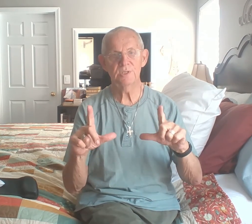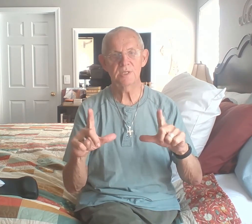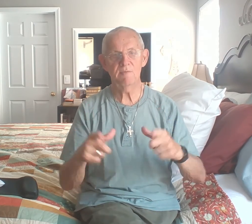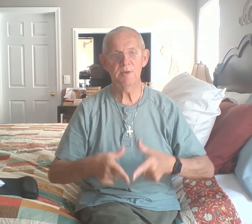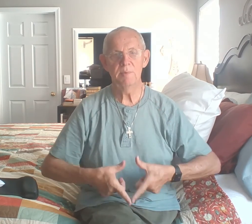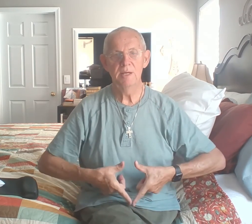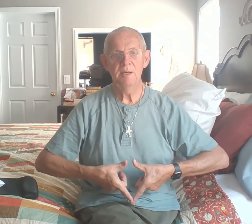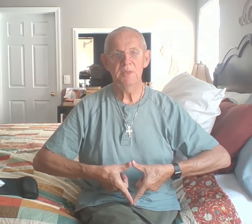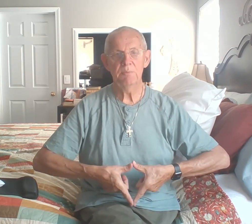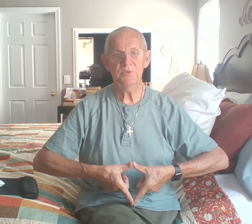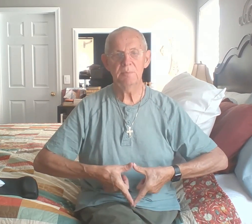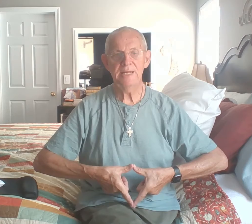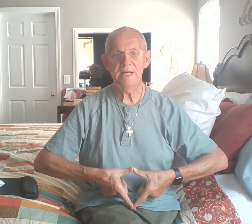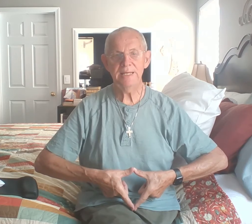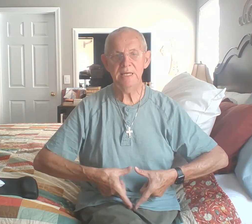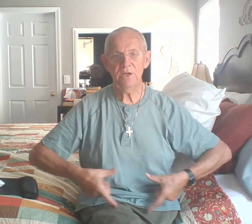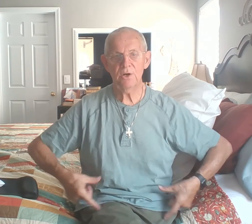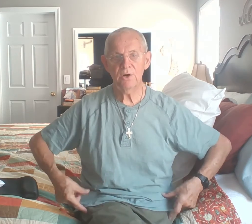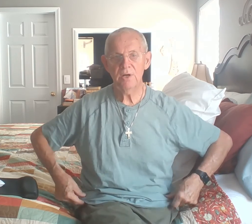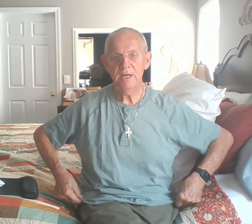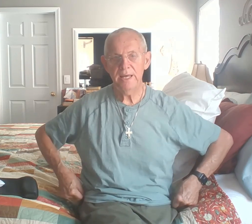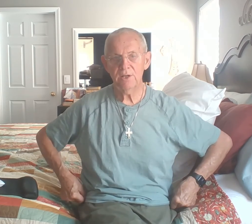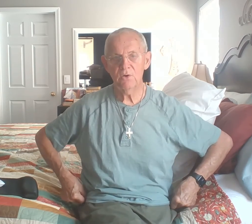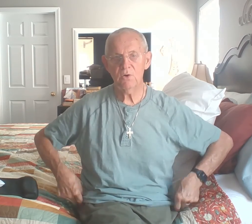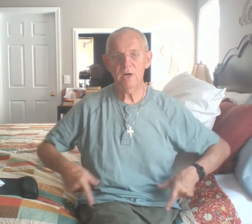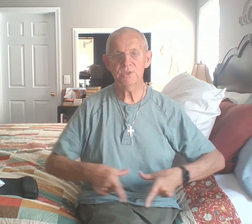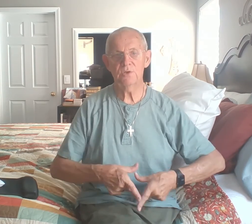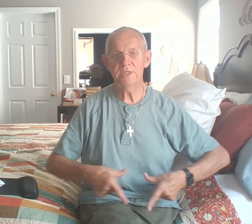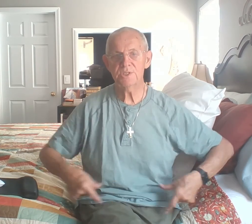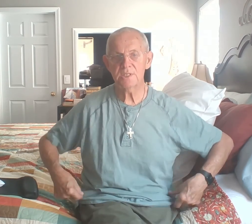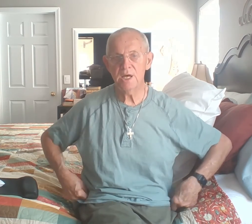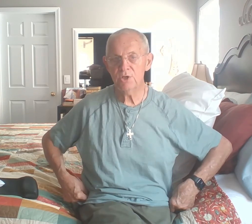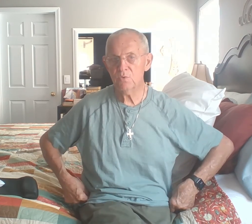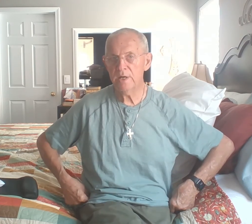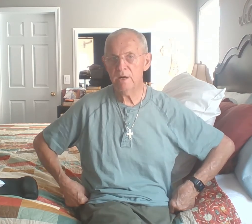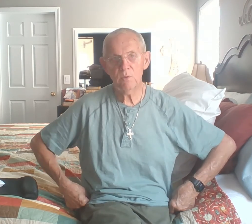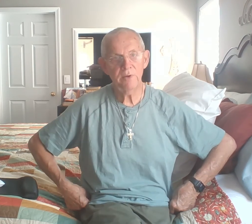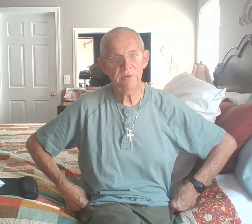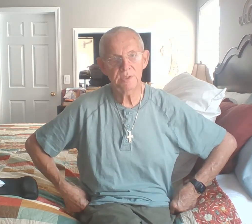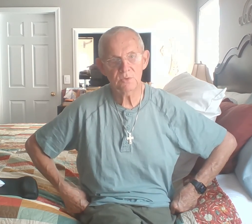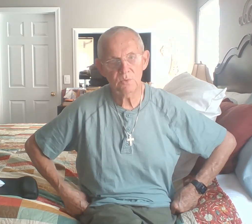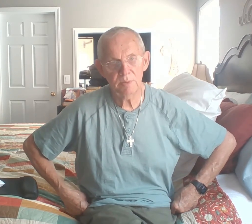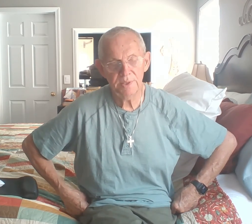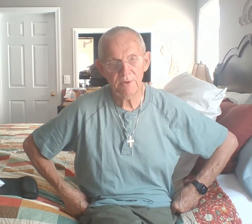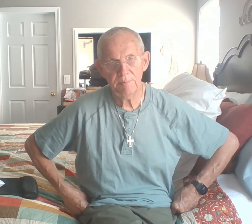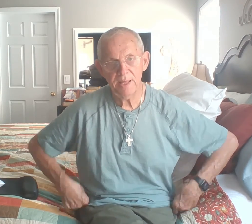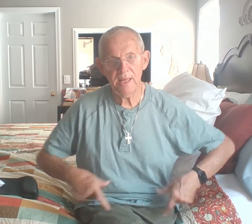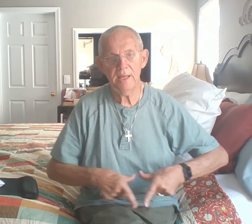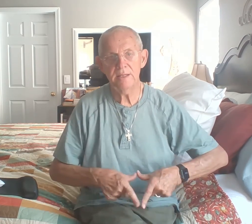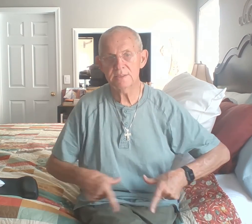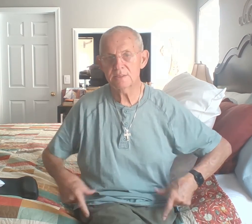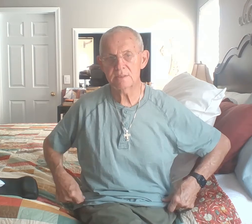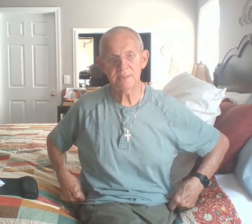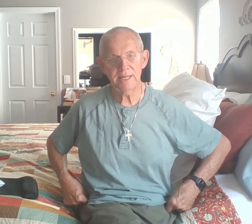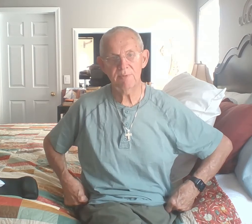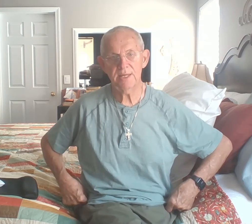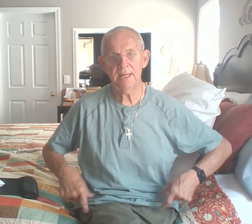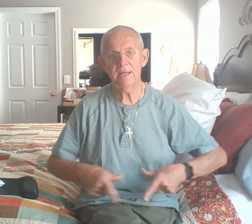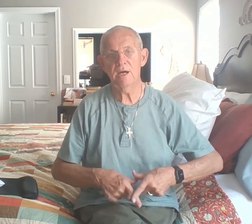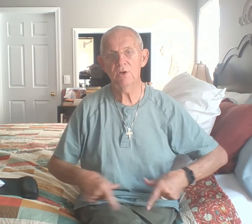them. Then put them down here and go across. So this is underwear, whether it's woman or man, it's the same thing.